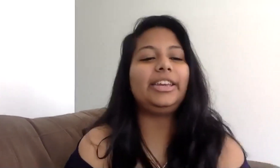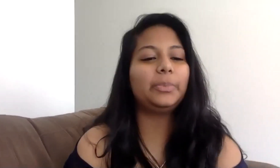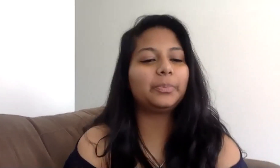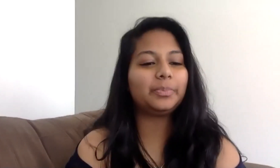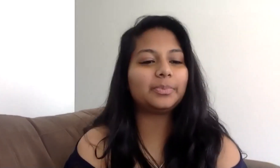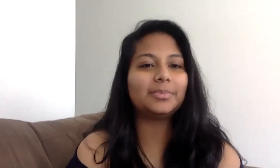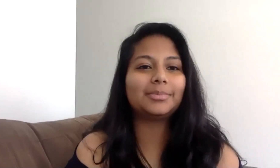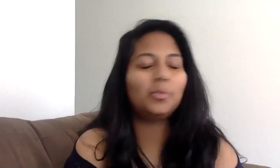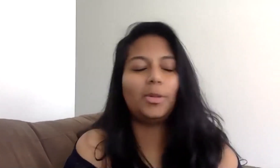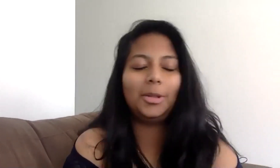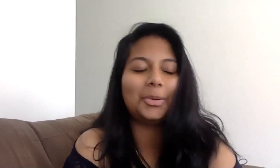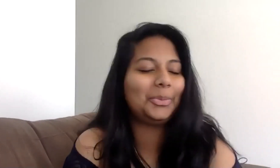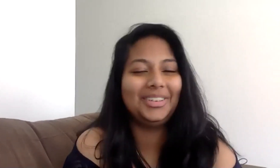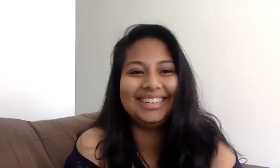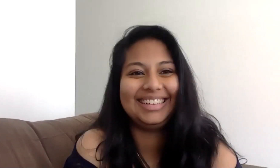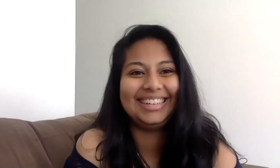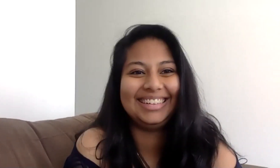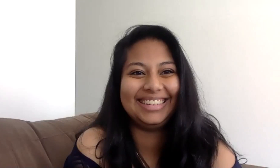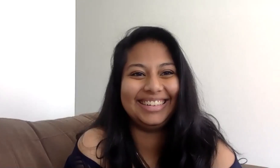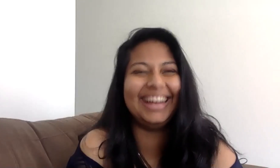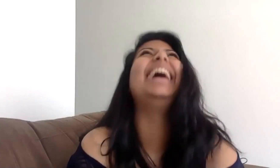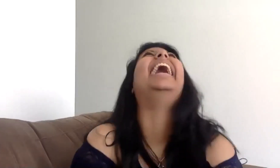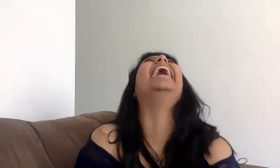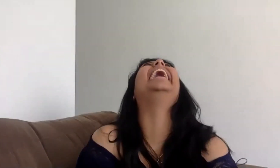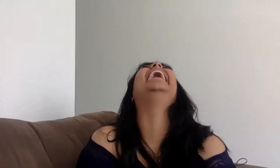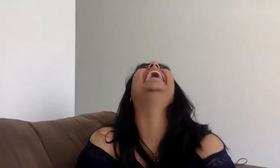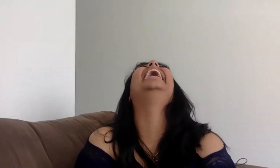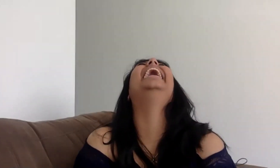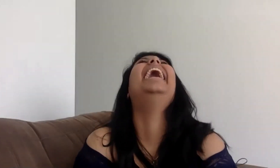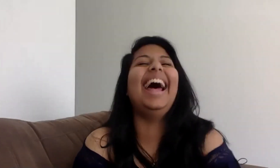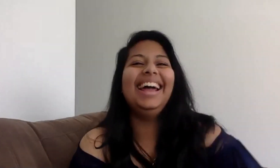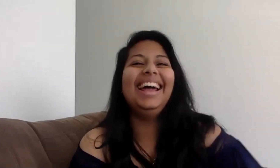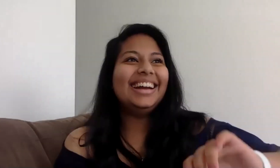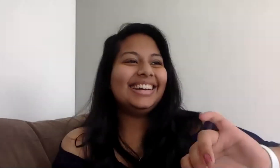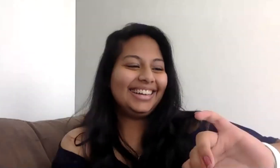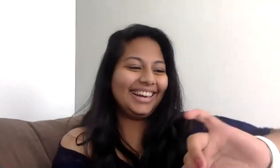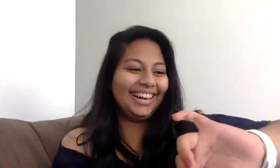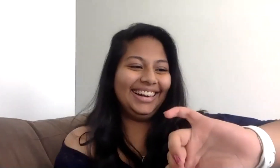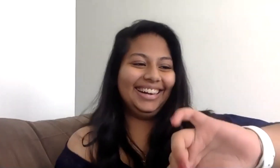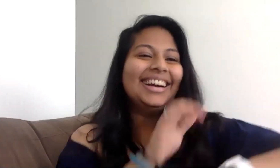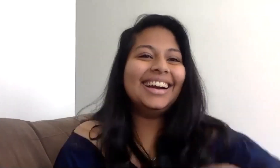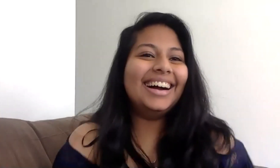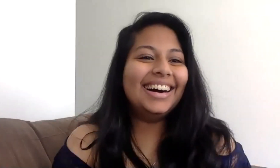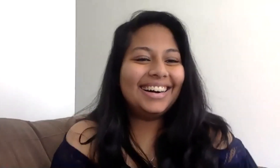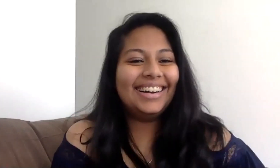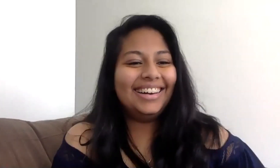you guys ready? I got a little Kahoot planned. To play Kahoot. Just a little review. I thought it'd be fun. Because, I